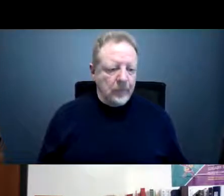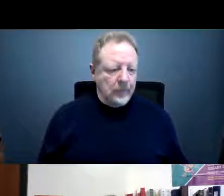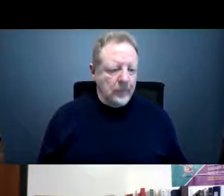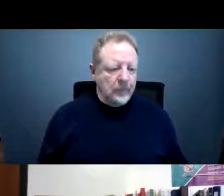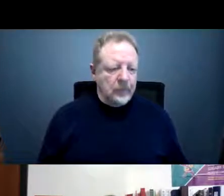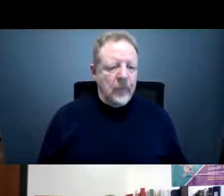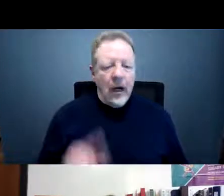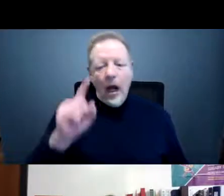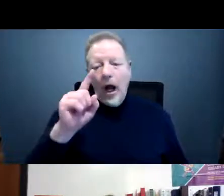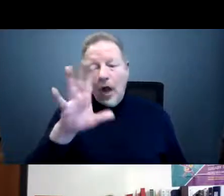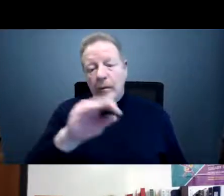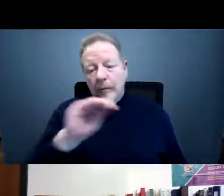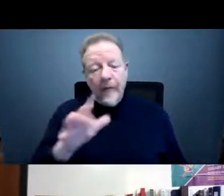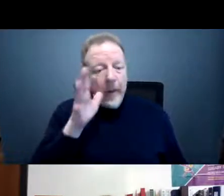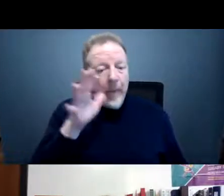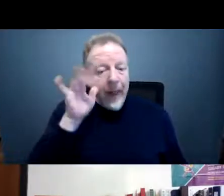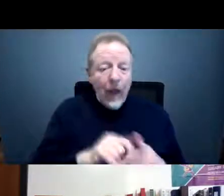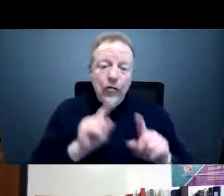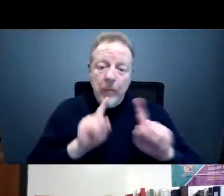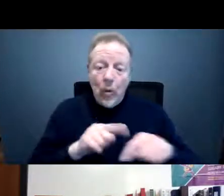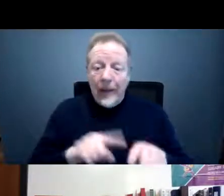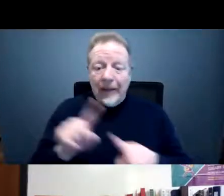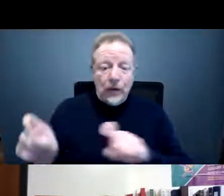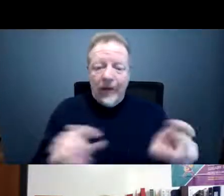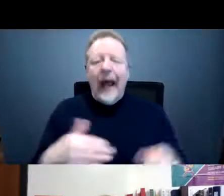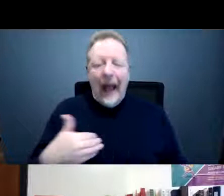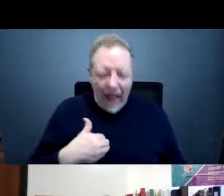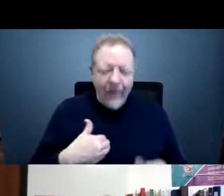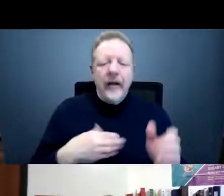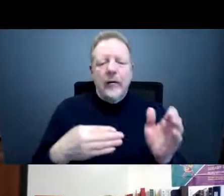100% of the parents that responded had a primary care pediatrician, which was wonderful.